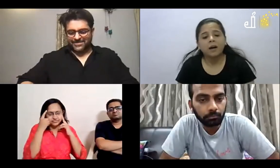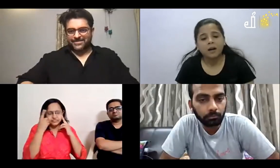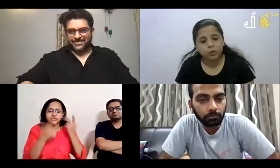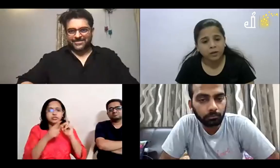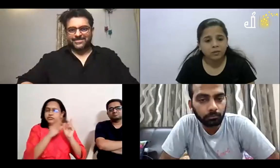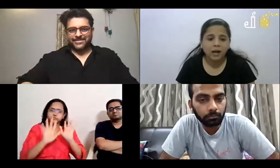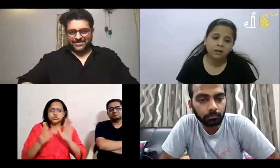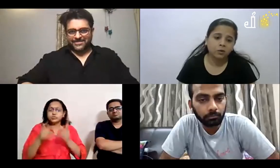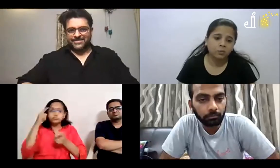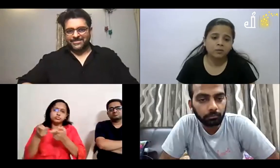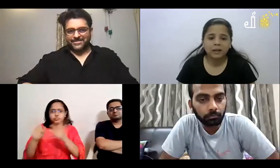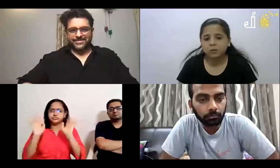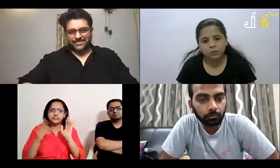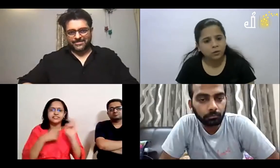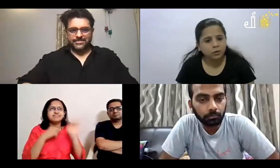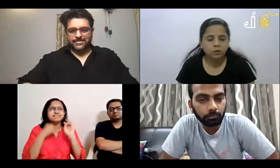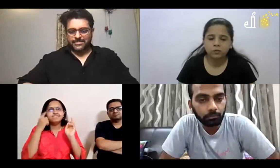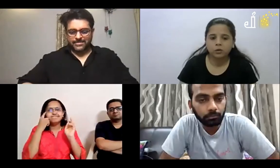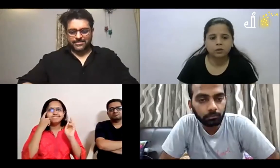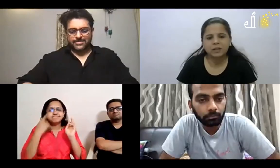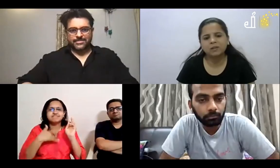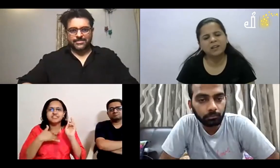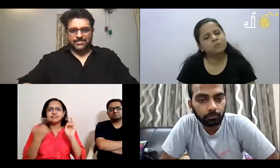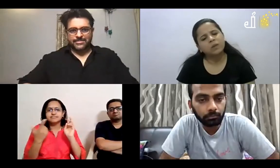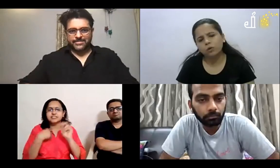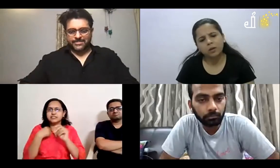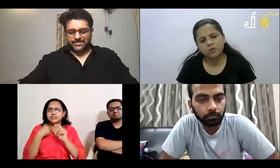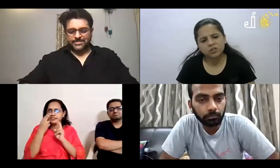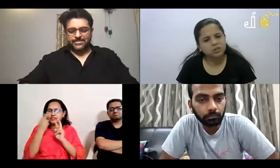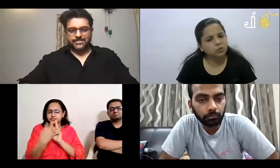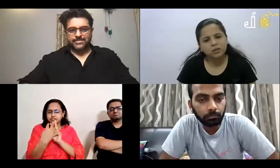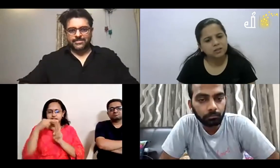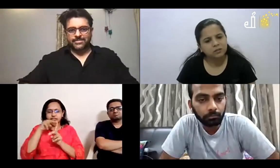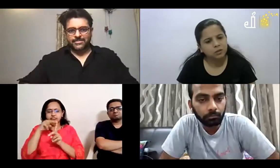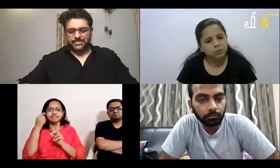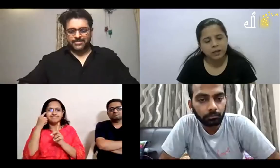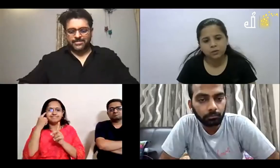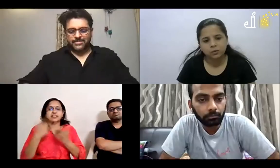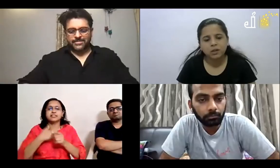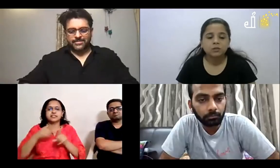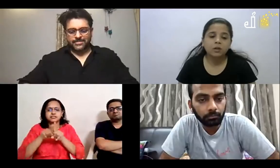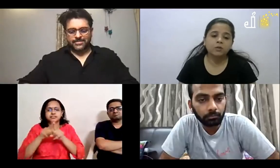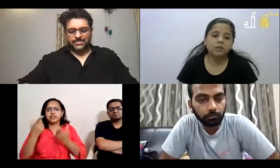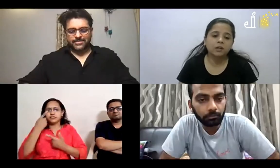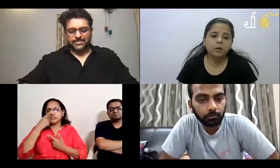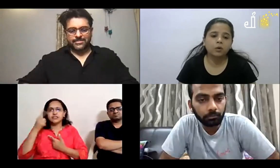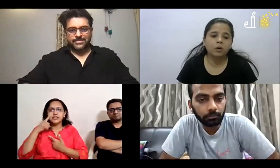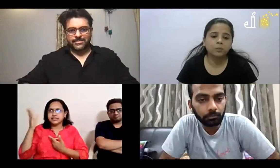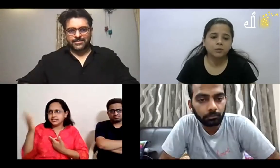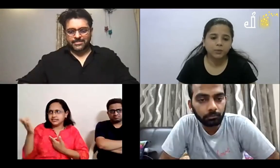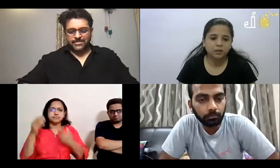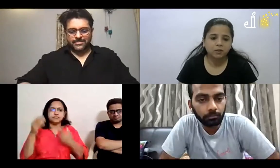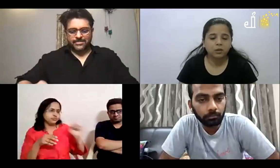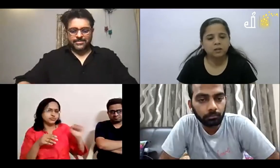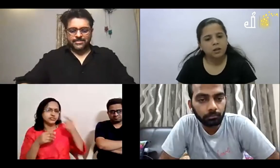had an argument. We had an argument. Like, no, we'll not go for the cochlear implant. He was like, okay, Prajakta, you can decide whether you would like to go. So I was thinking about all